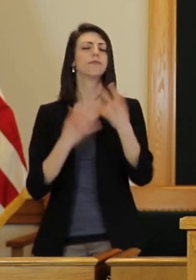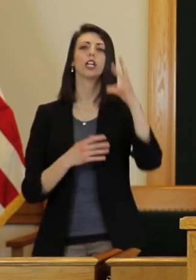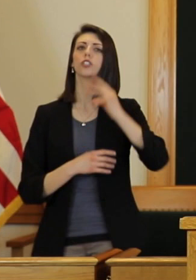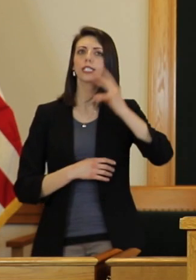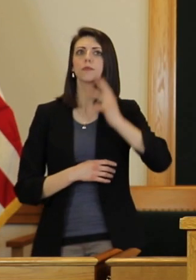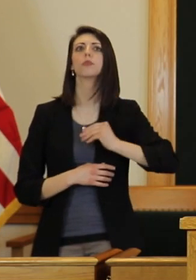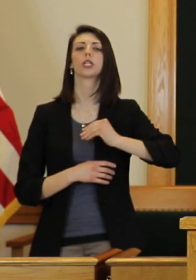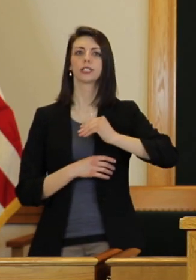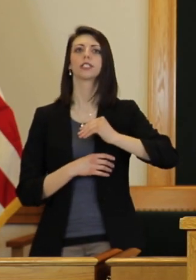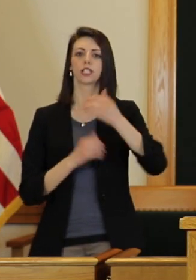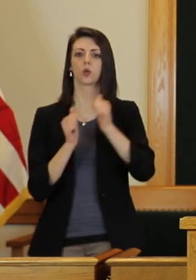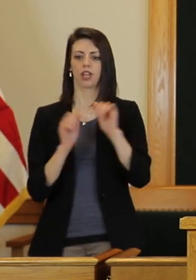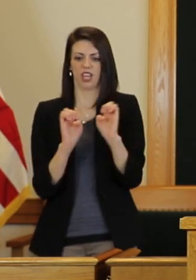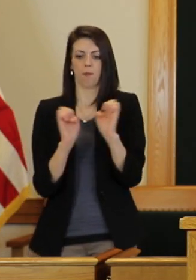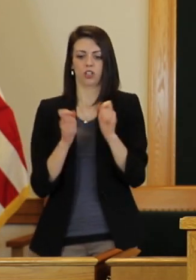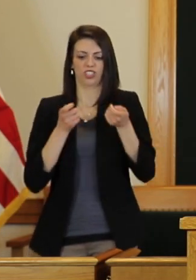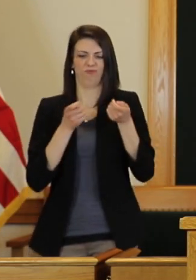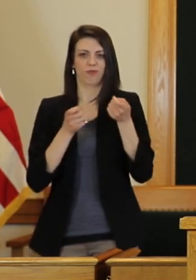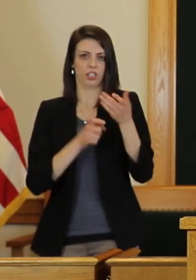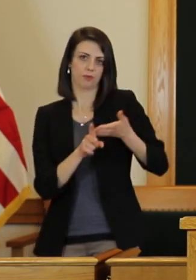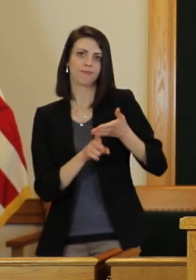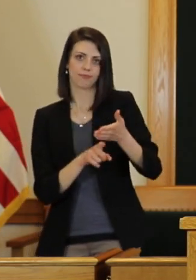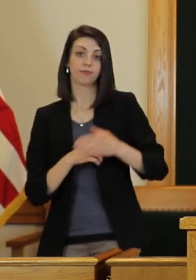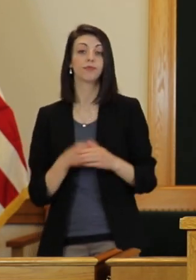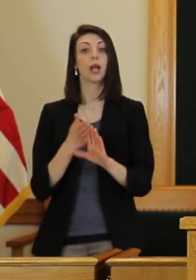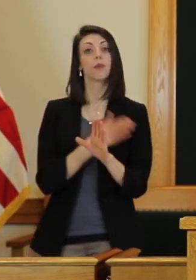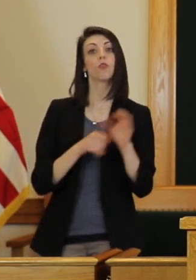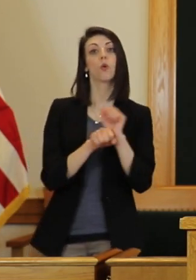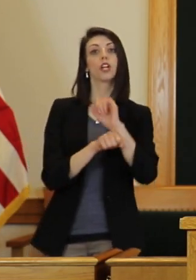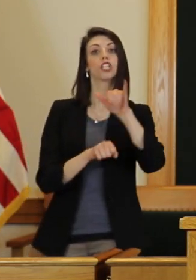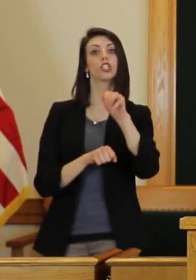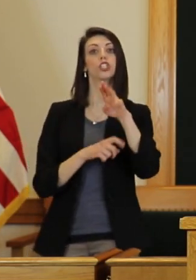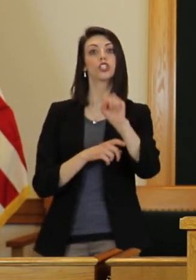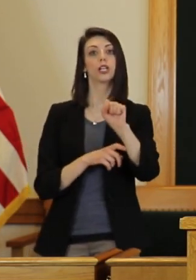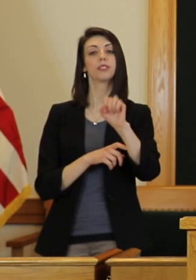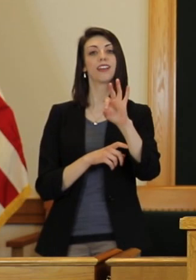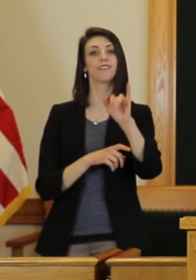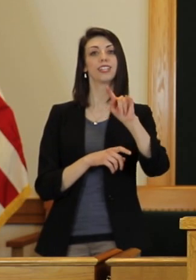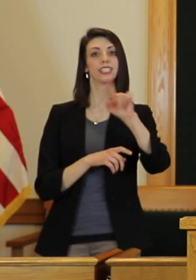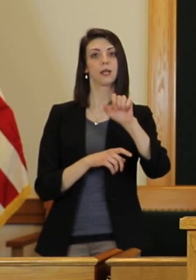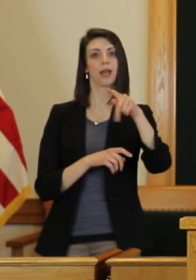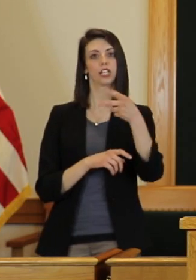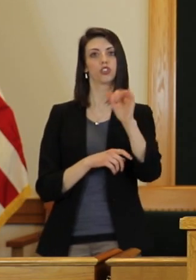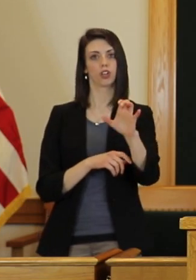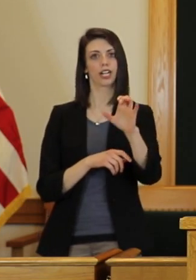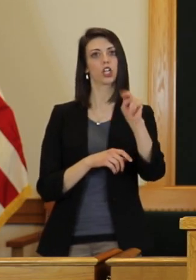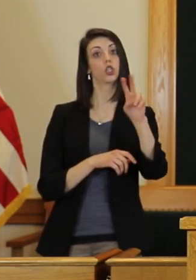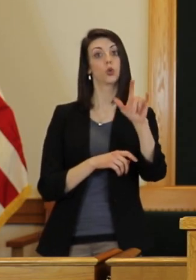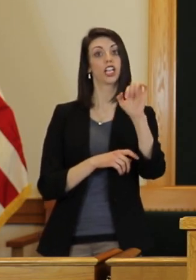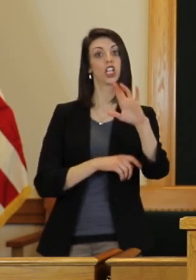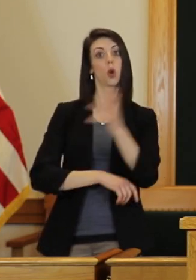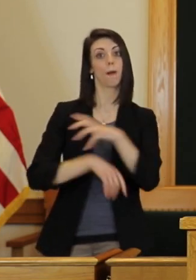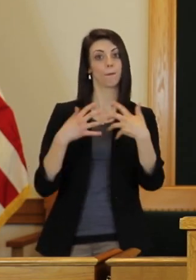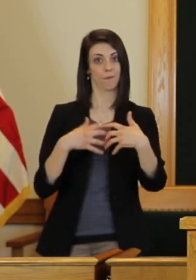emergency management field. She previously worked at the James A. Fitzpatrick Nuclear Power Plant before being appointed as